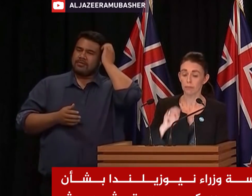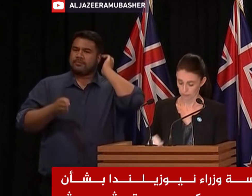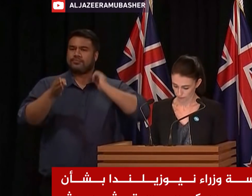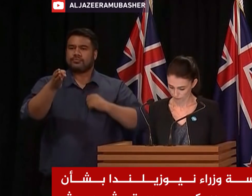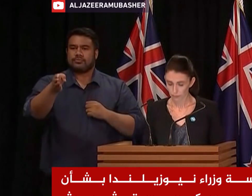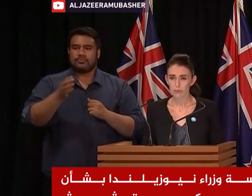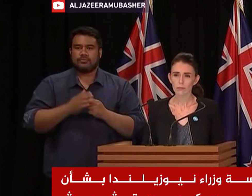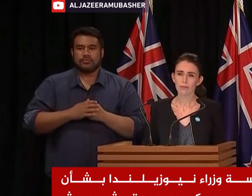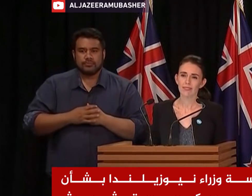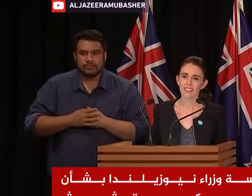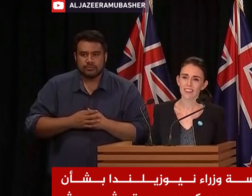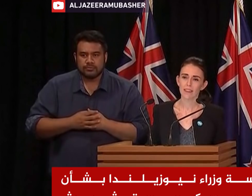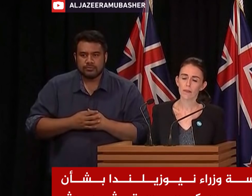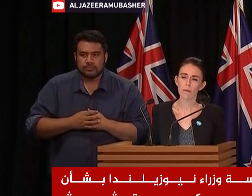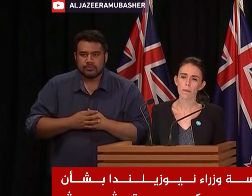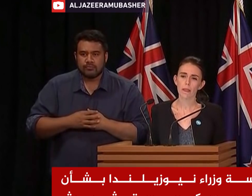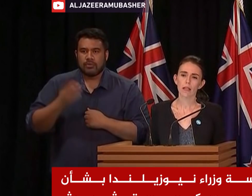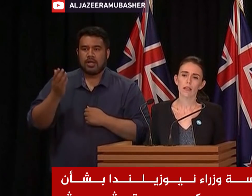Oh, yes.